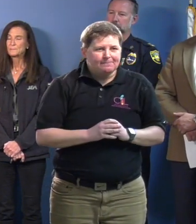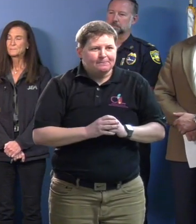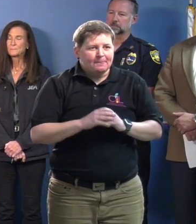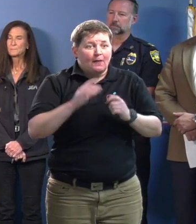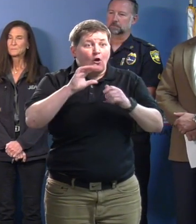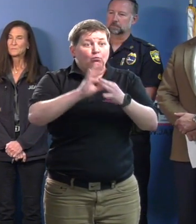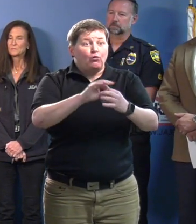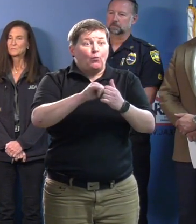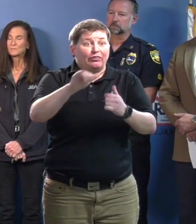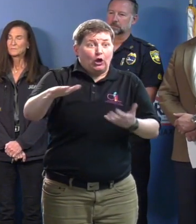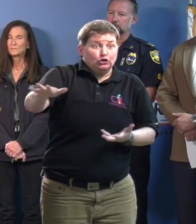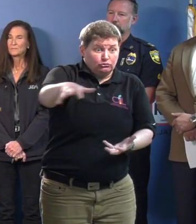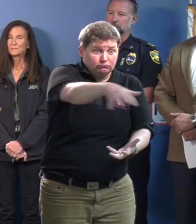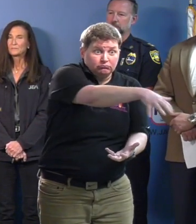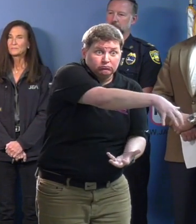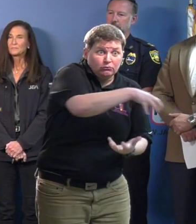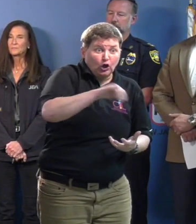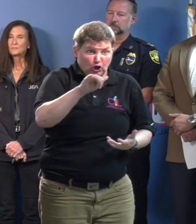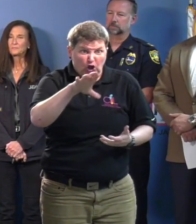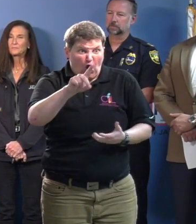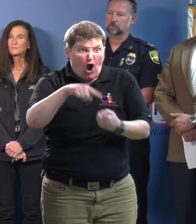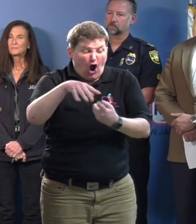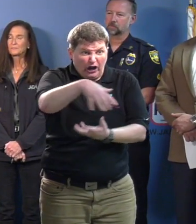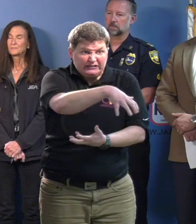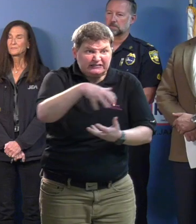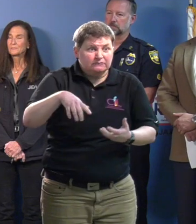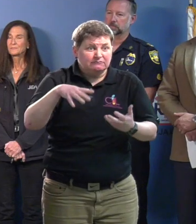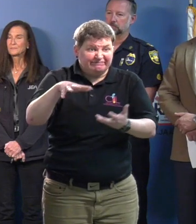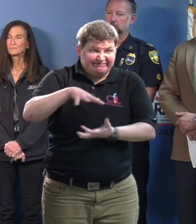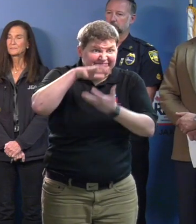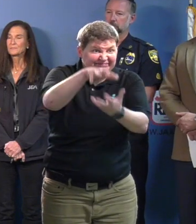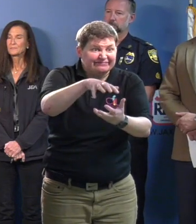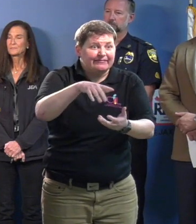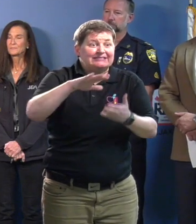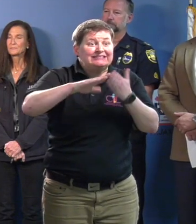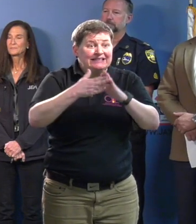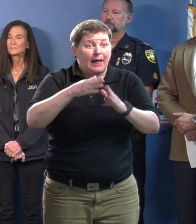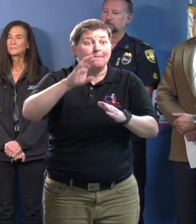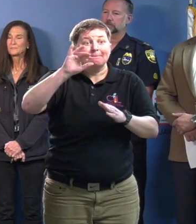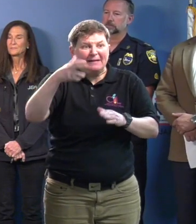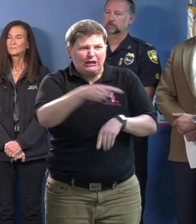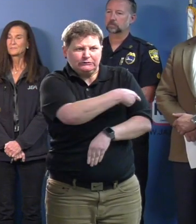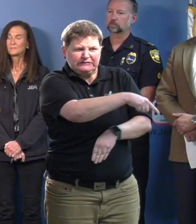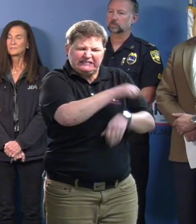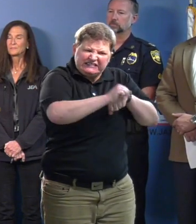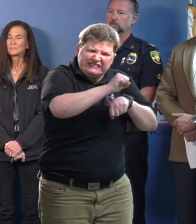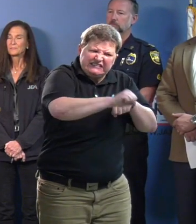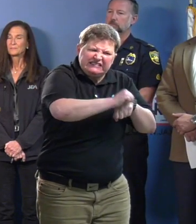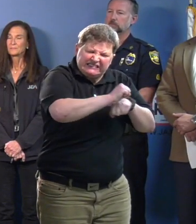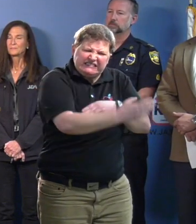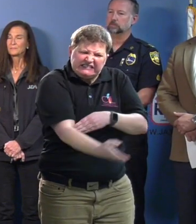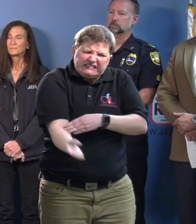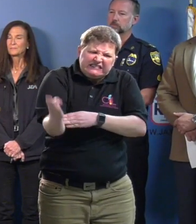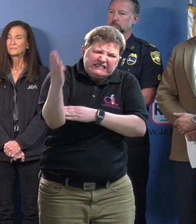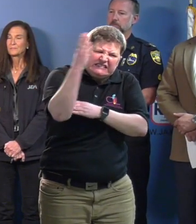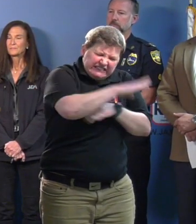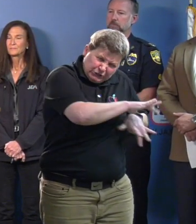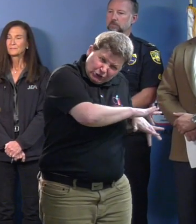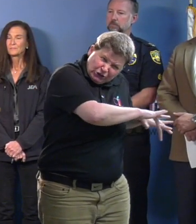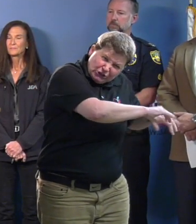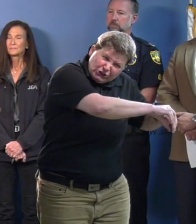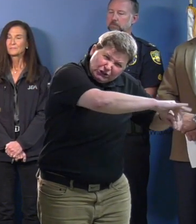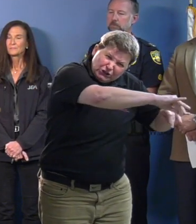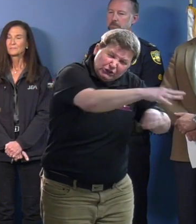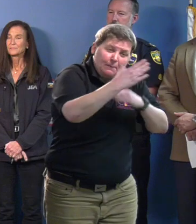city and beaches teams have been working hard since early this morning to complete final yard waste pickup before conditions got too dark or